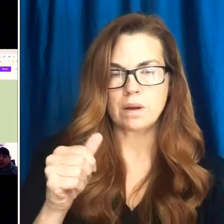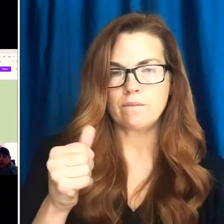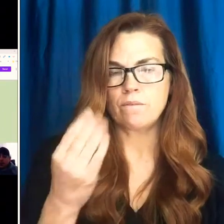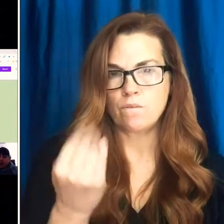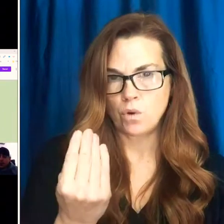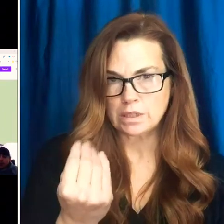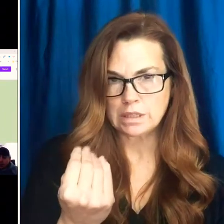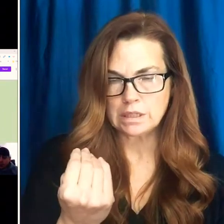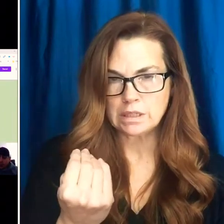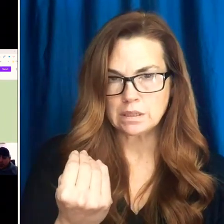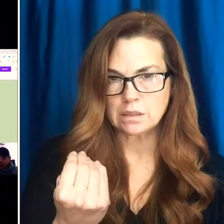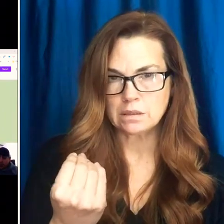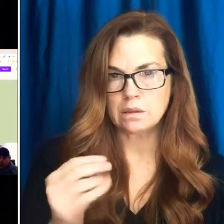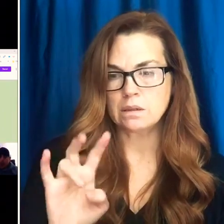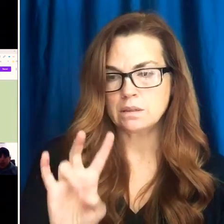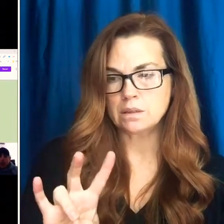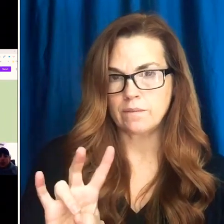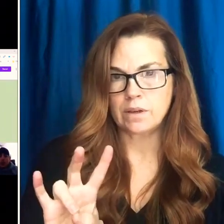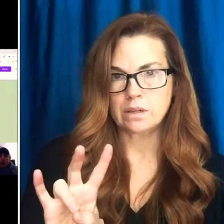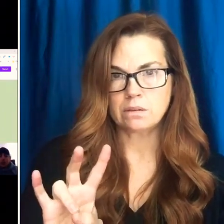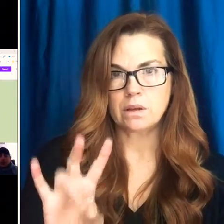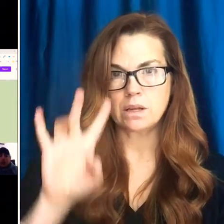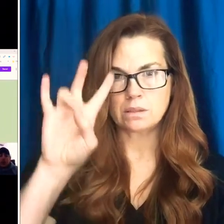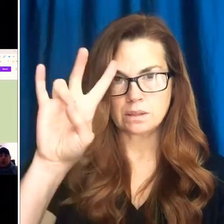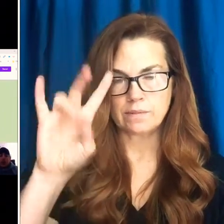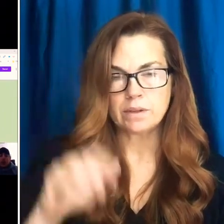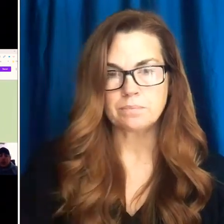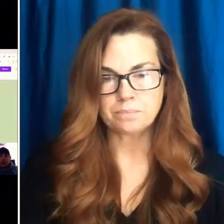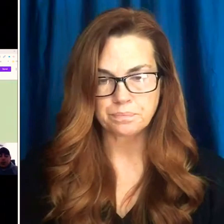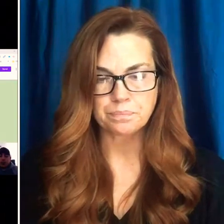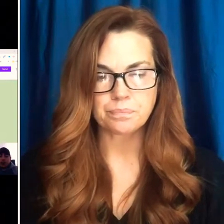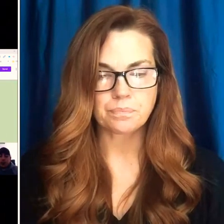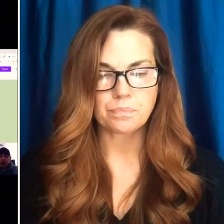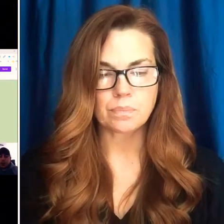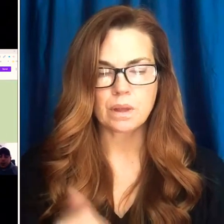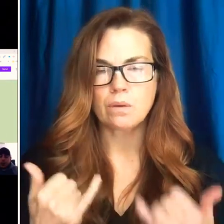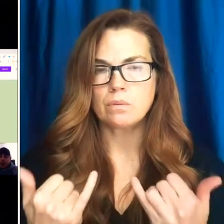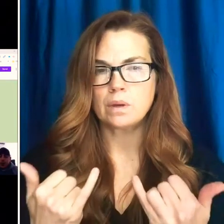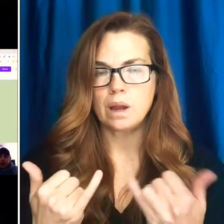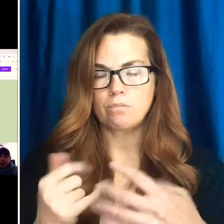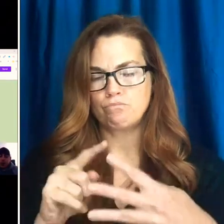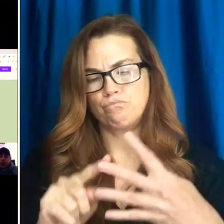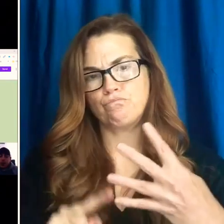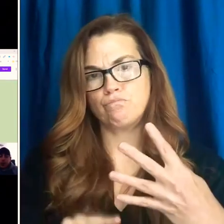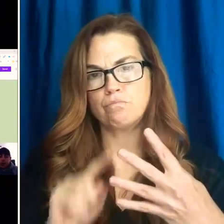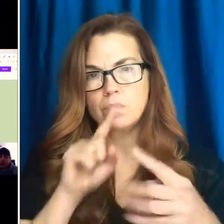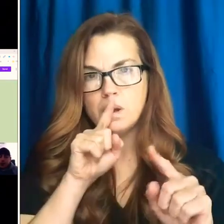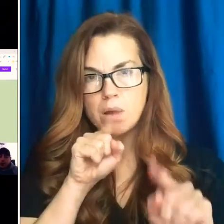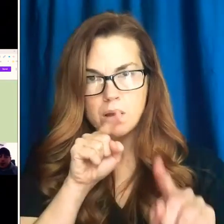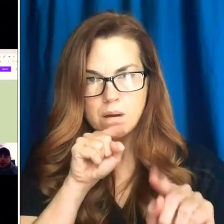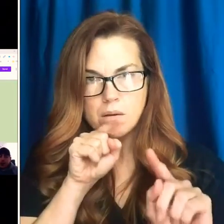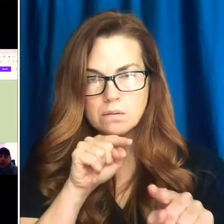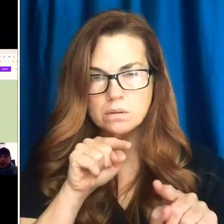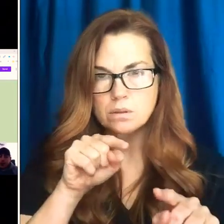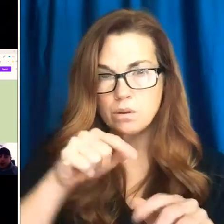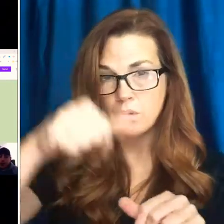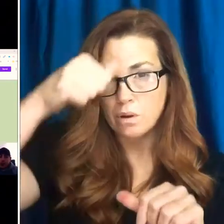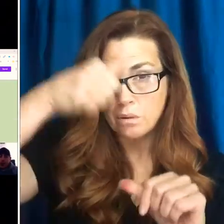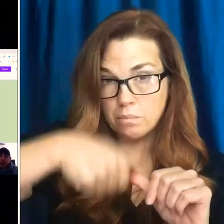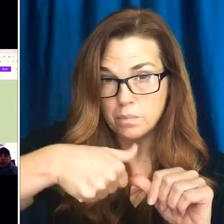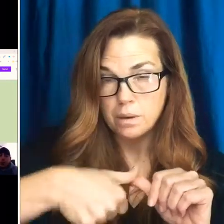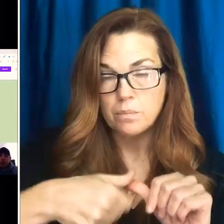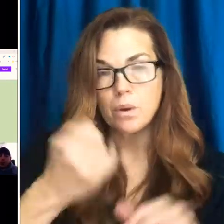each group, and there are 2 groups. Okay, so then I go down and look at my answer choices, and remember, when it's a division